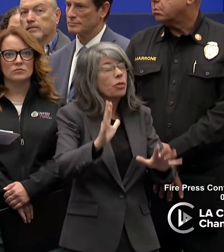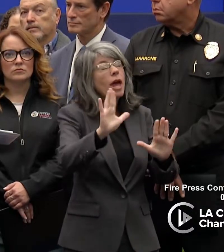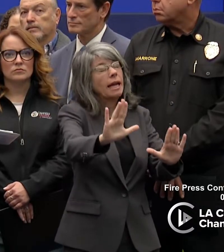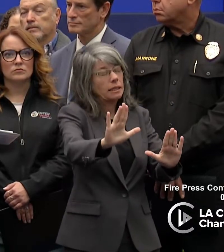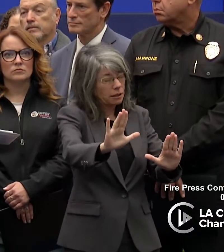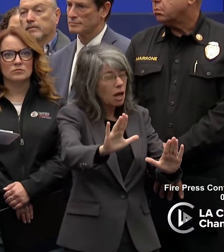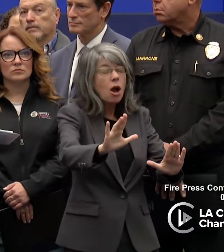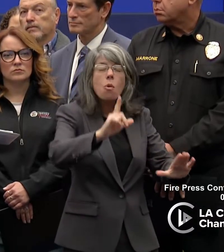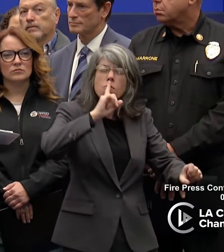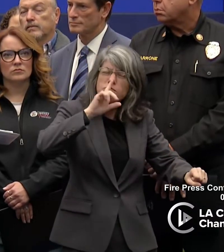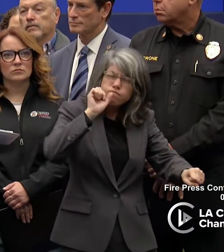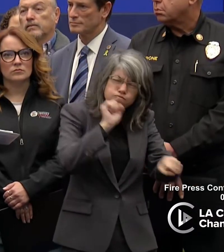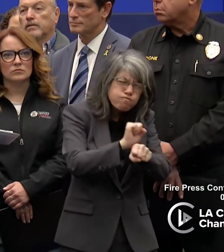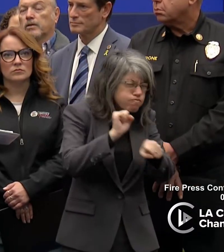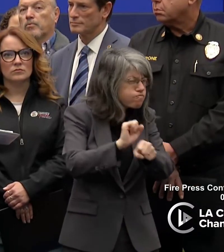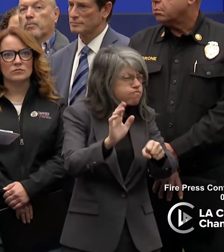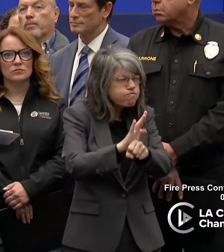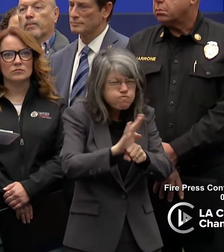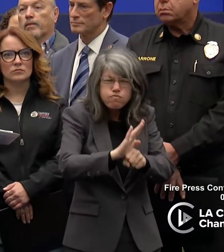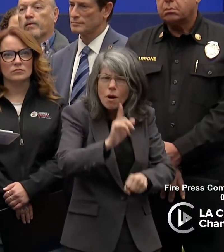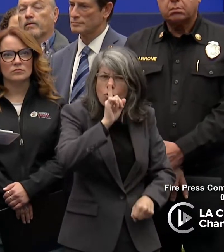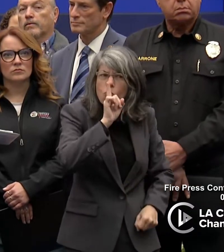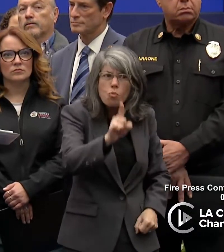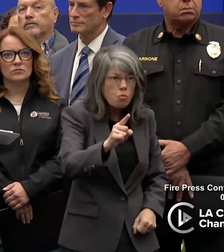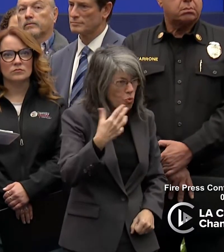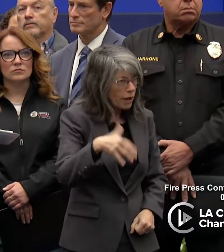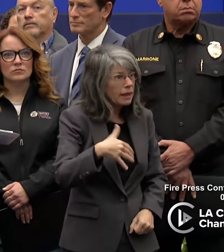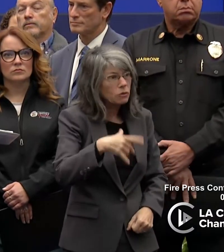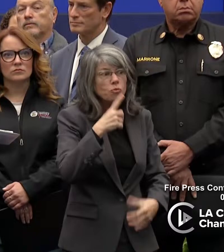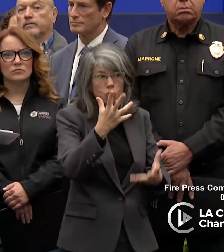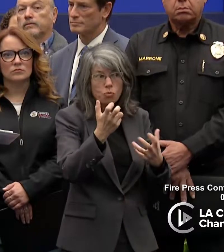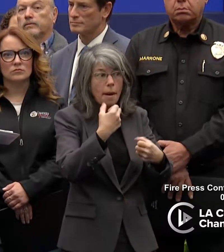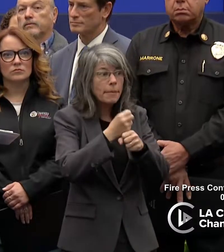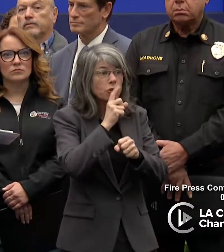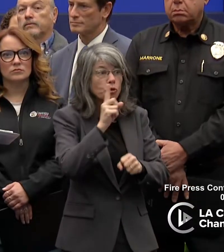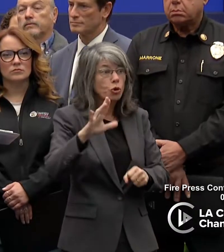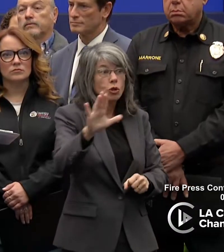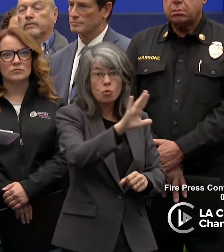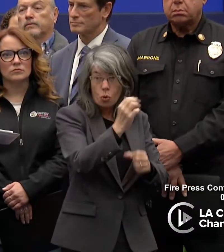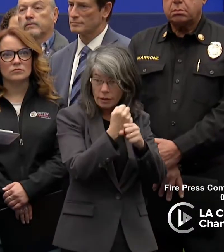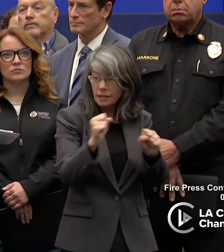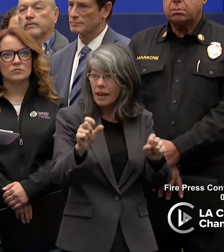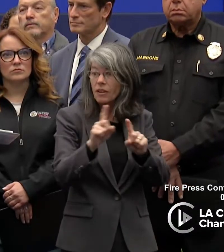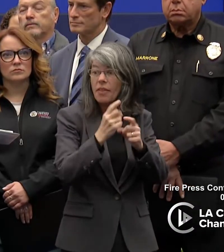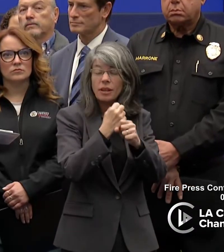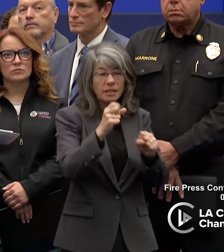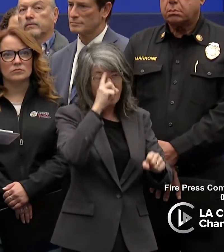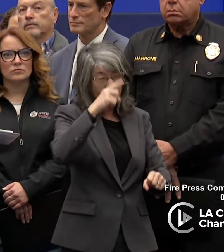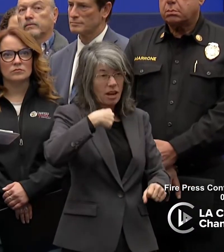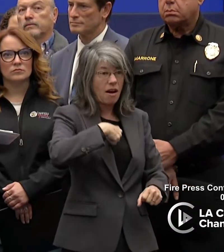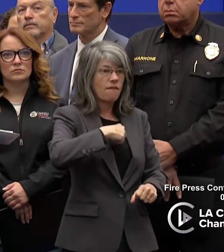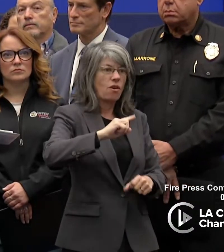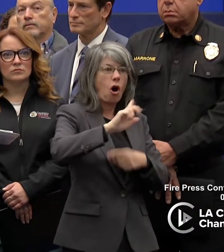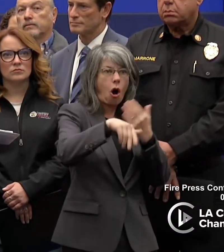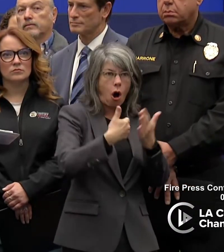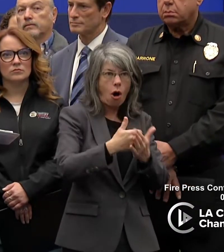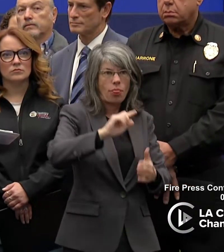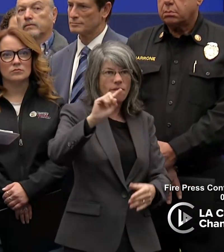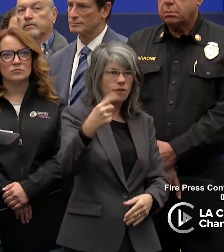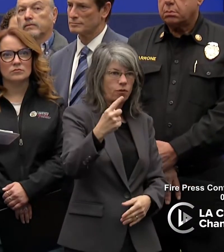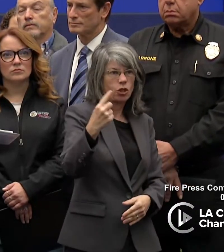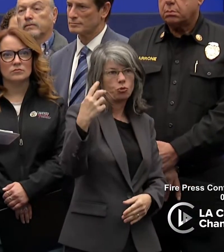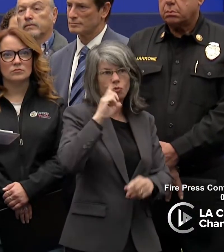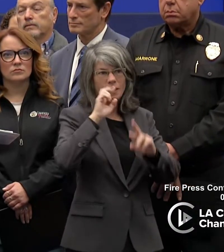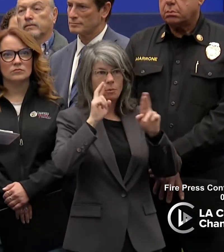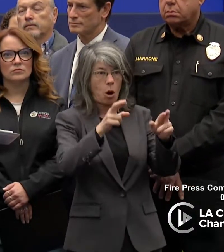working diligently to address these challenges and ensure your safety and the safety of our first responders. As